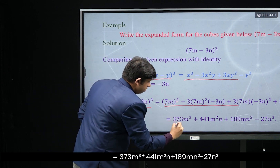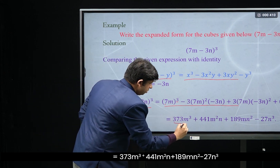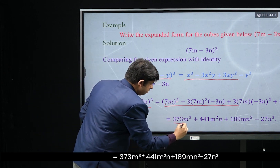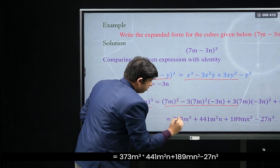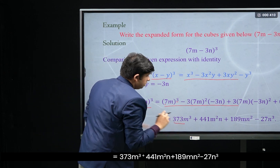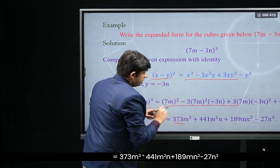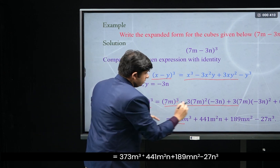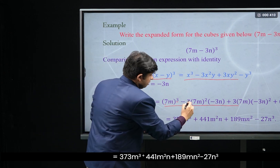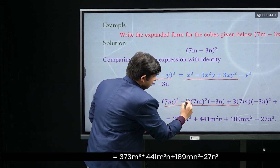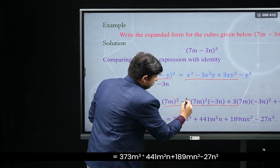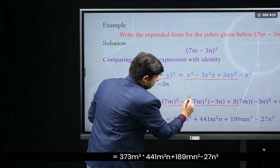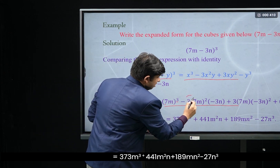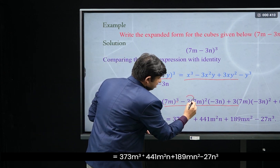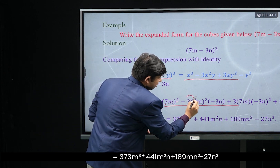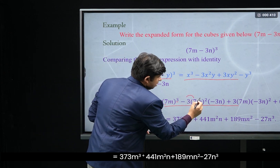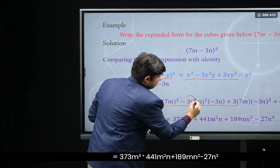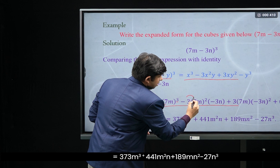minus 27n cube.